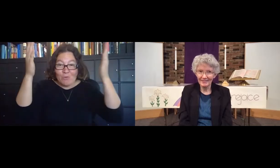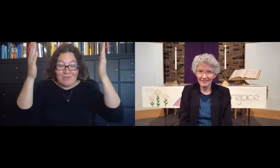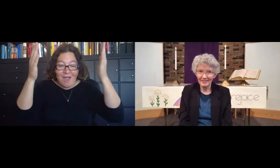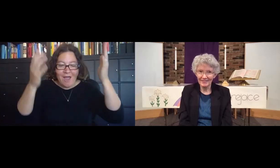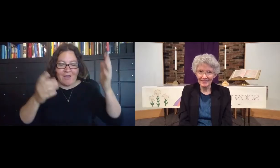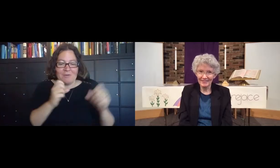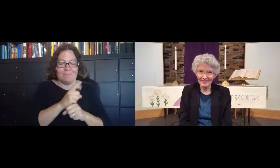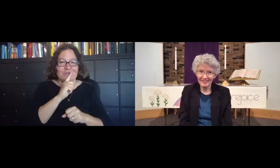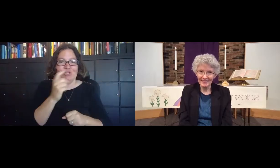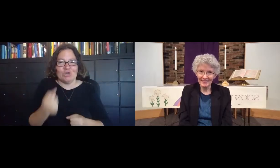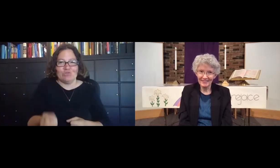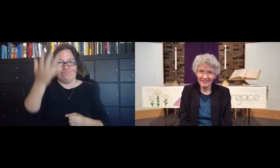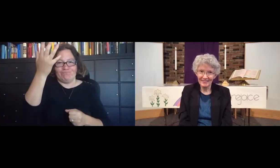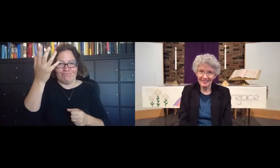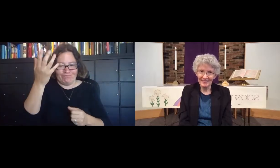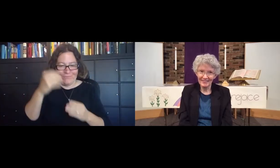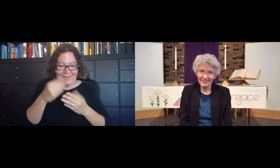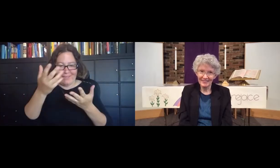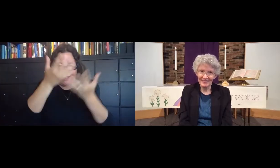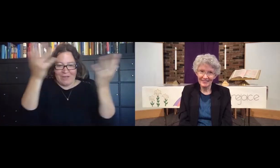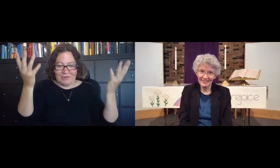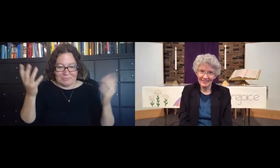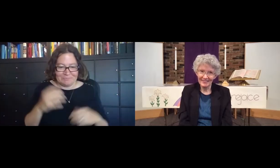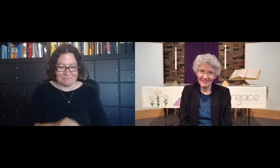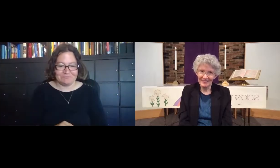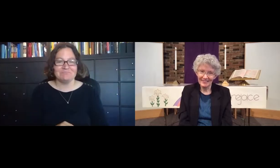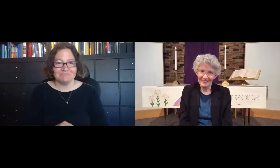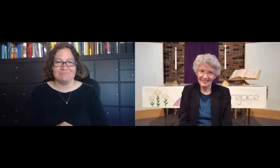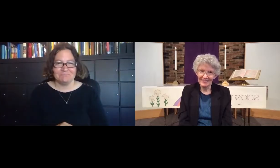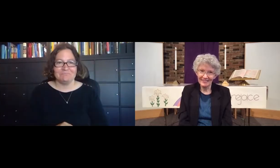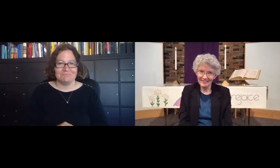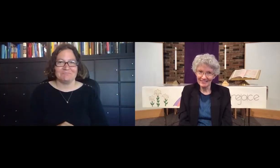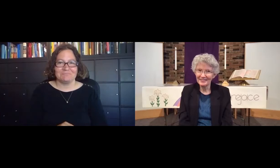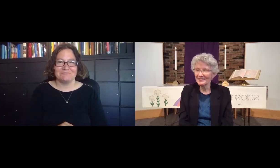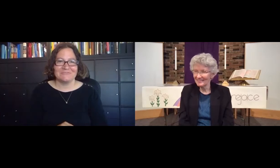after each Alleluia, throw some confetti in the air.